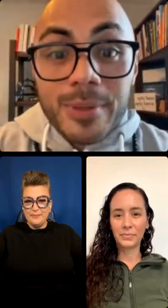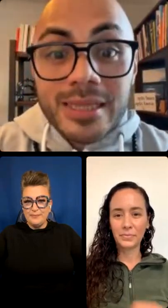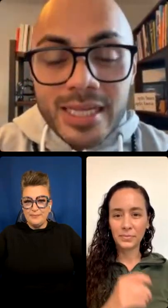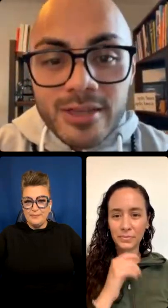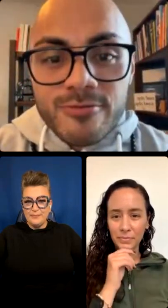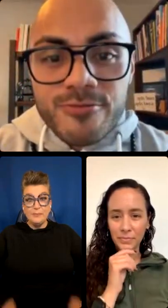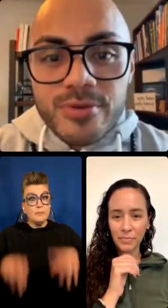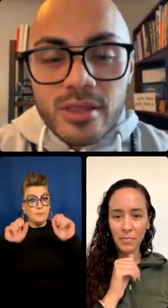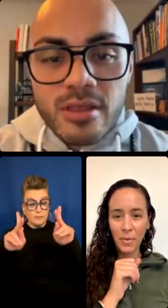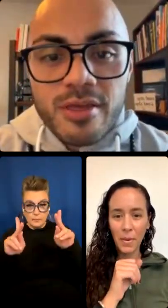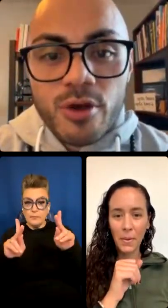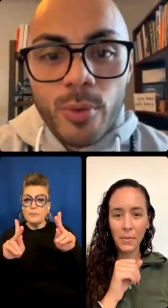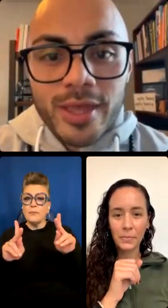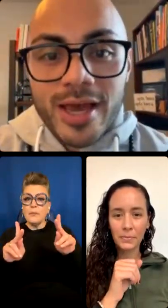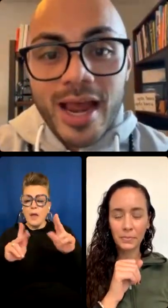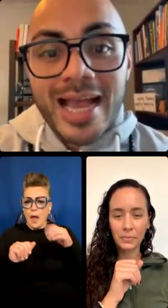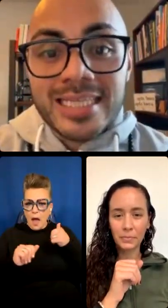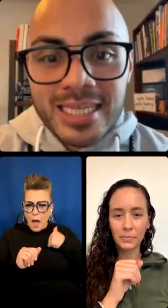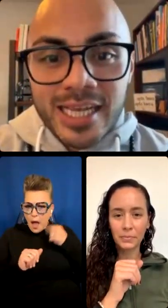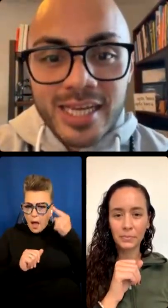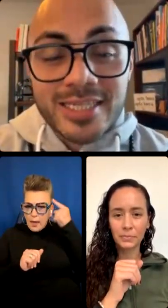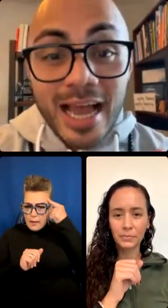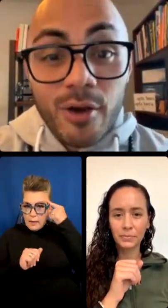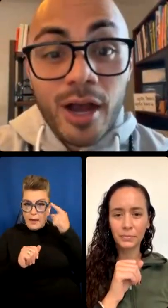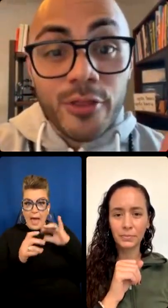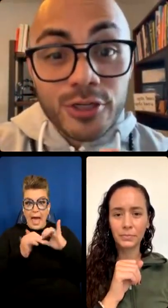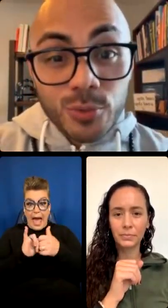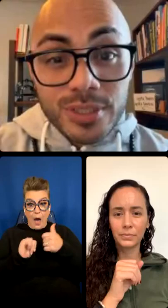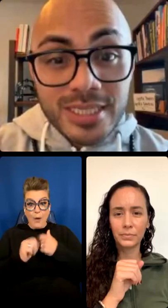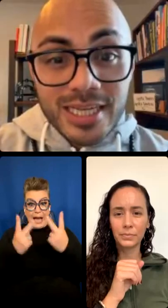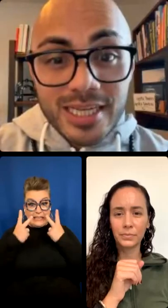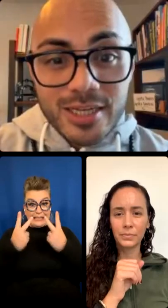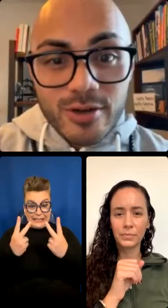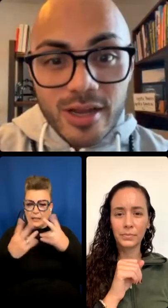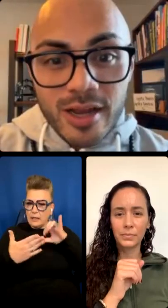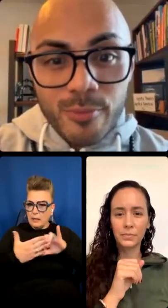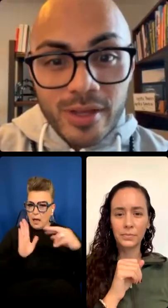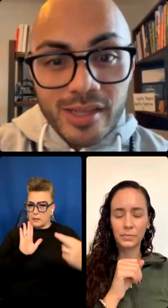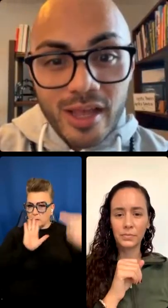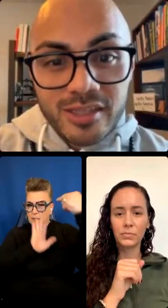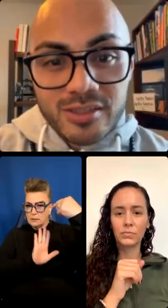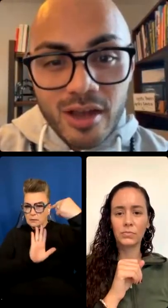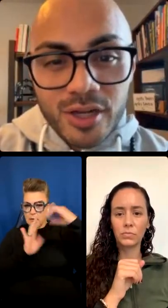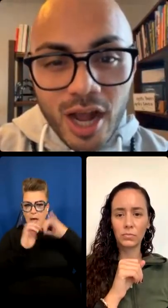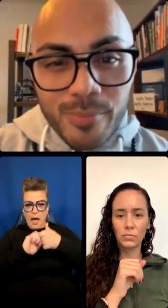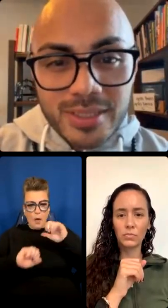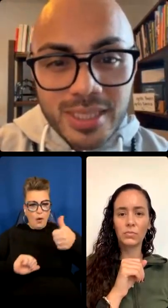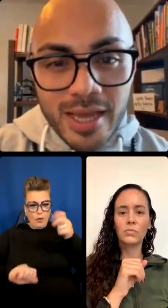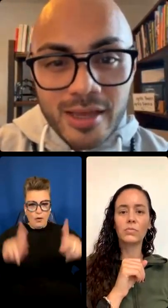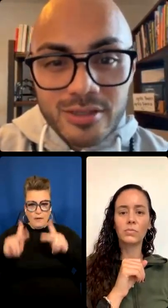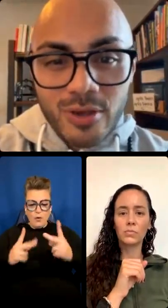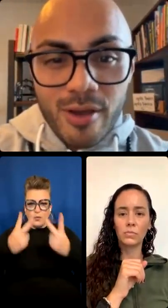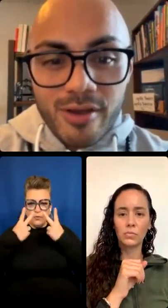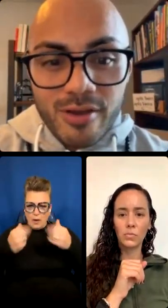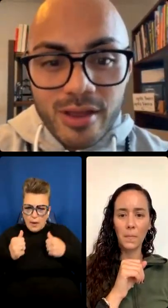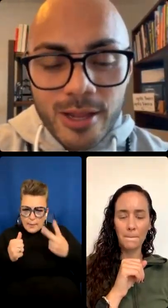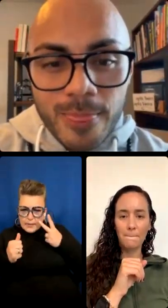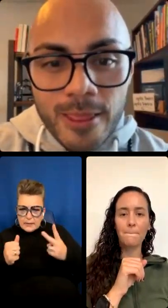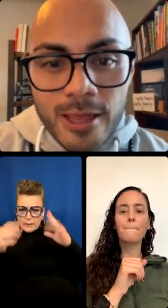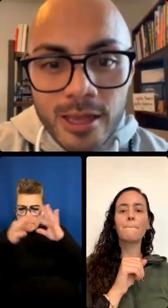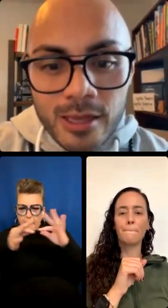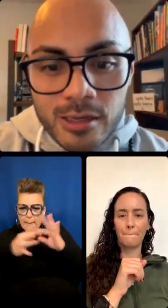I believe the way that I see it is how others will see it. I saw in comments that,